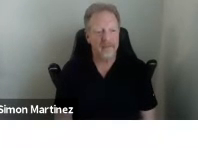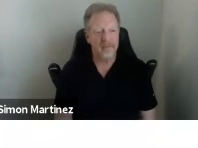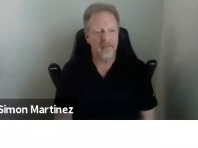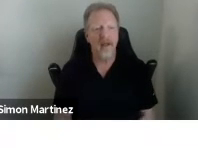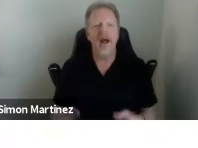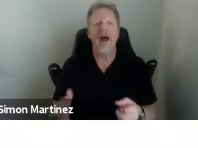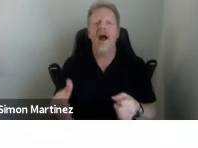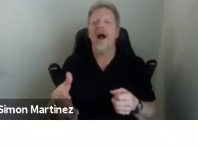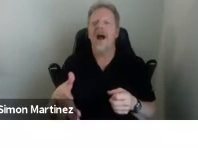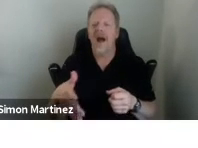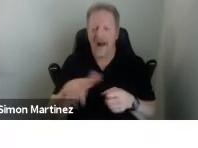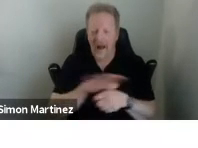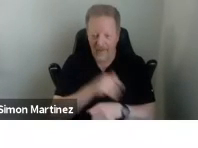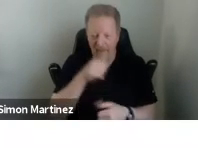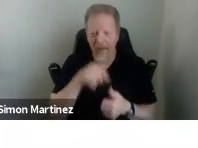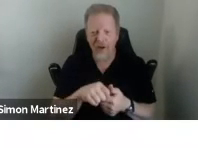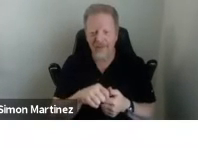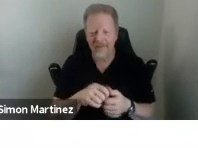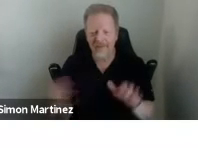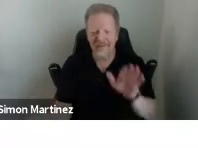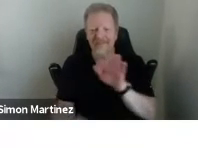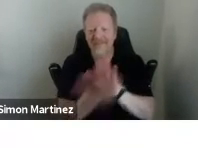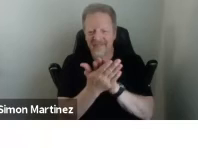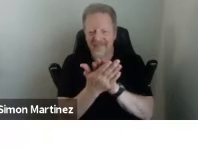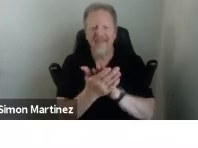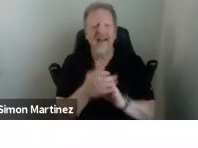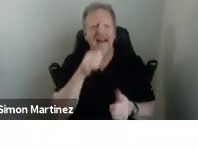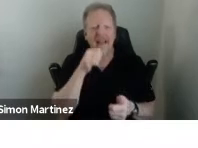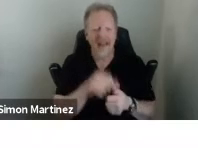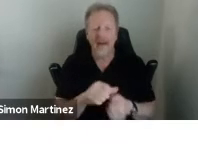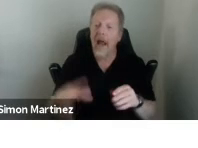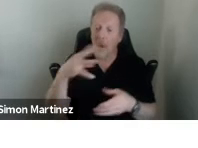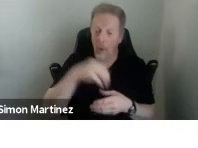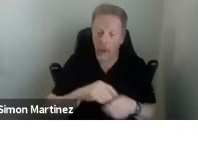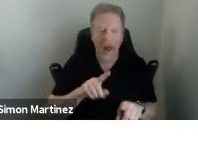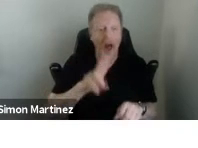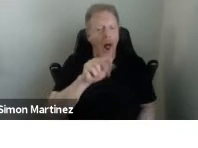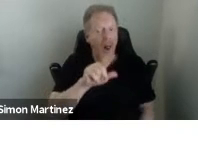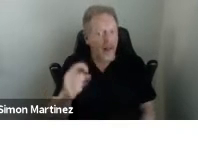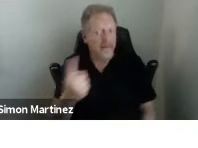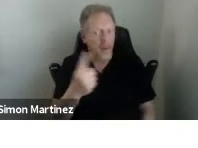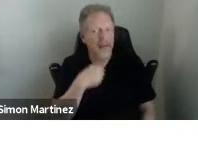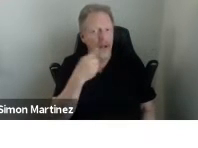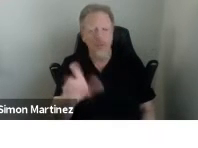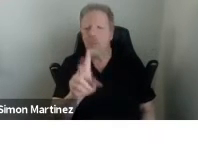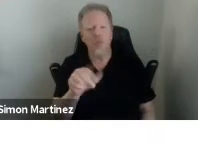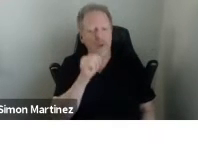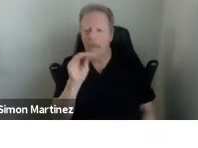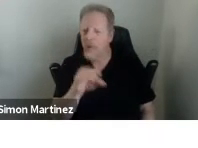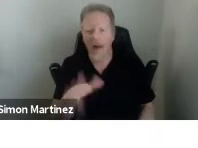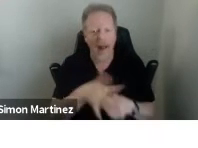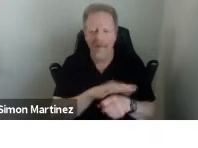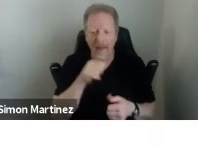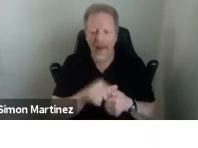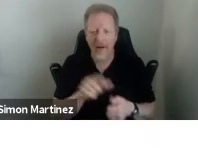Cover letter. Yes, include unless you are told not to, which you probably jump